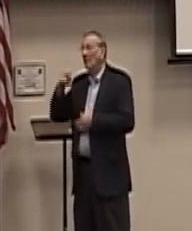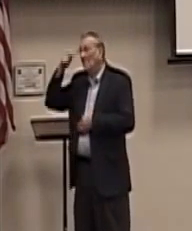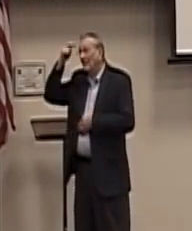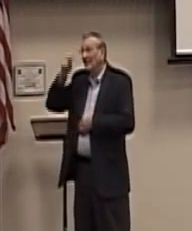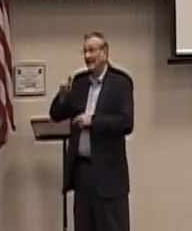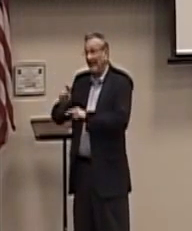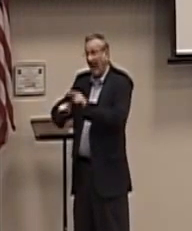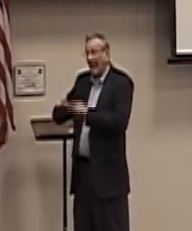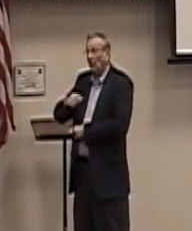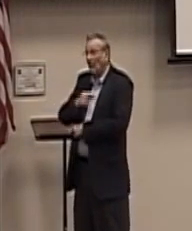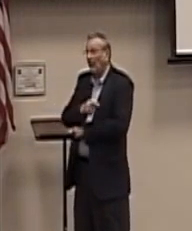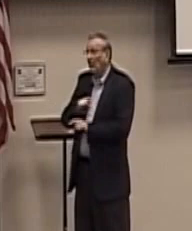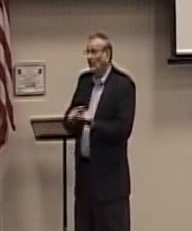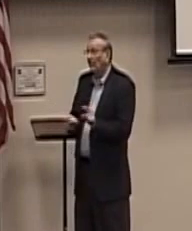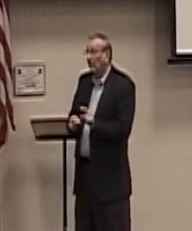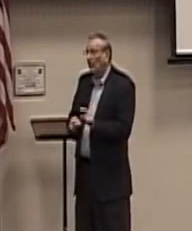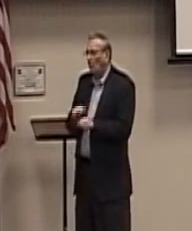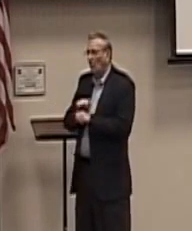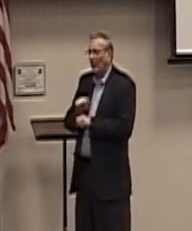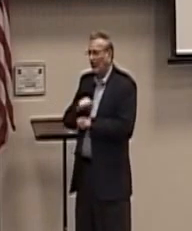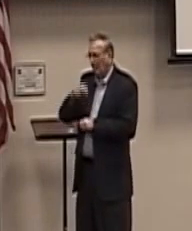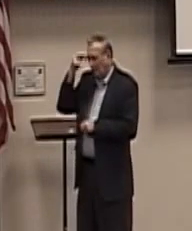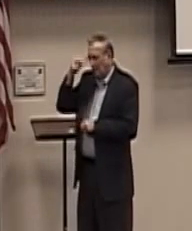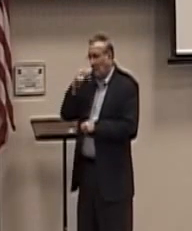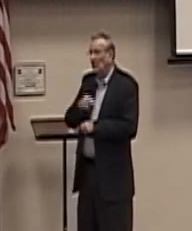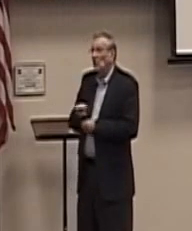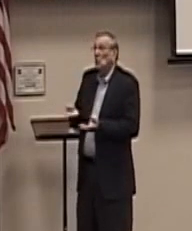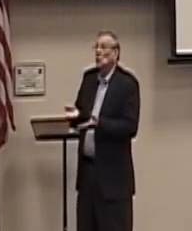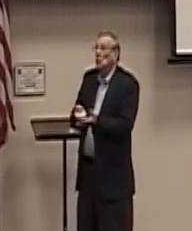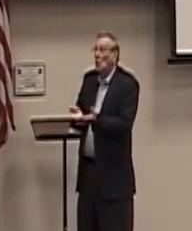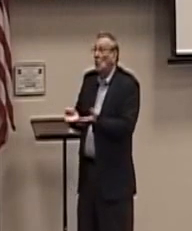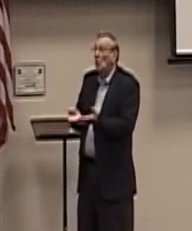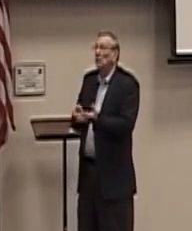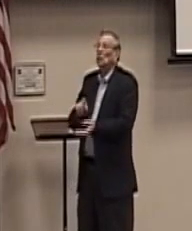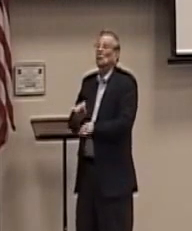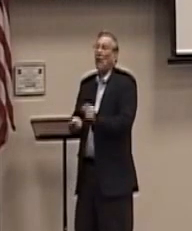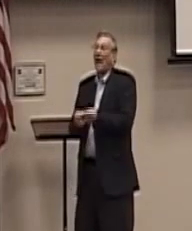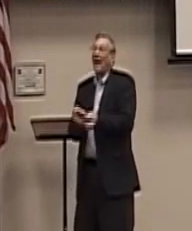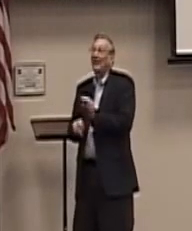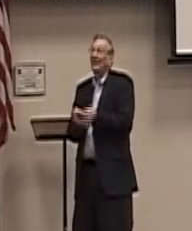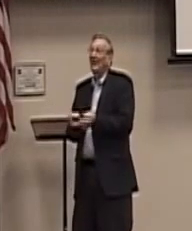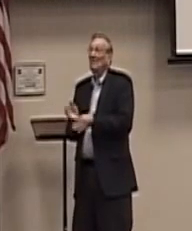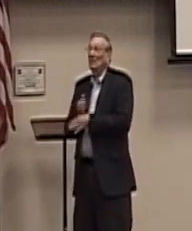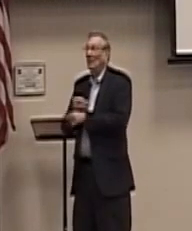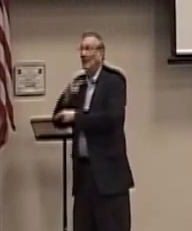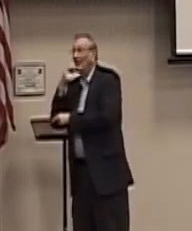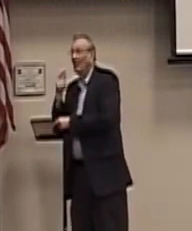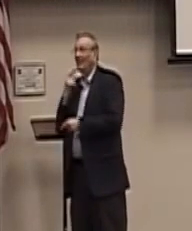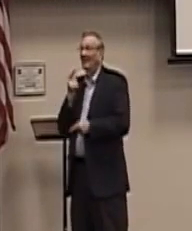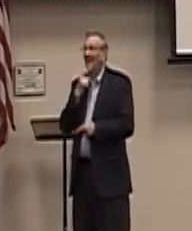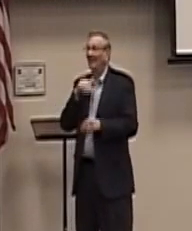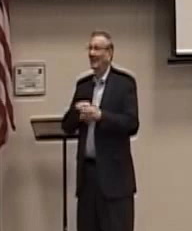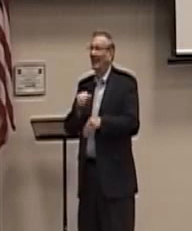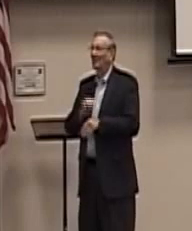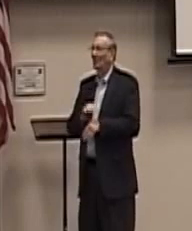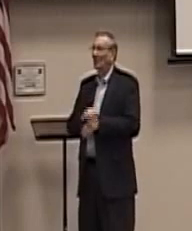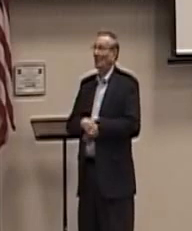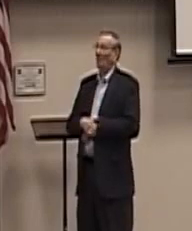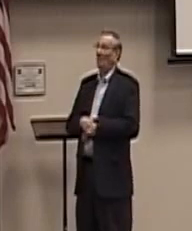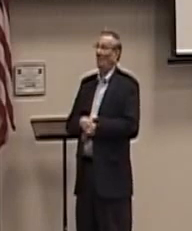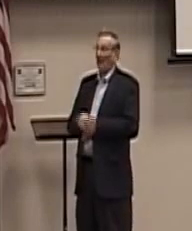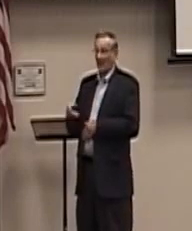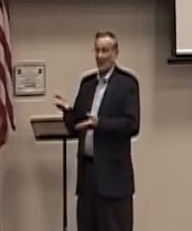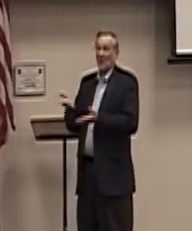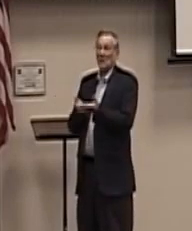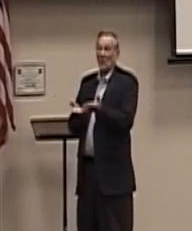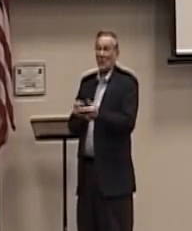Sign Language down there when she entered the work in Mexico City, and she serves to translate between the hearing and the deaf in that congregation. She